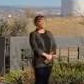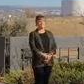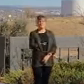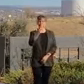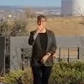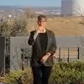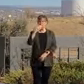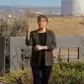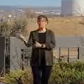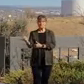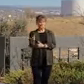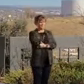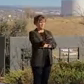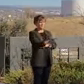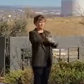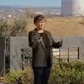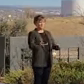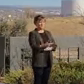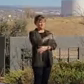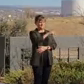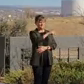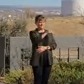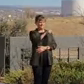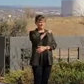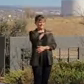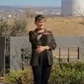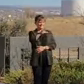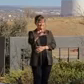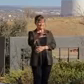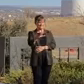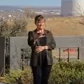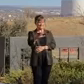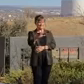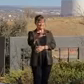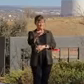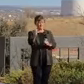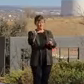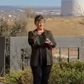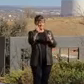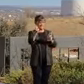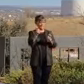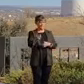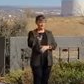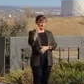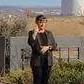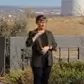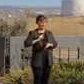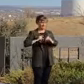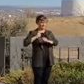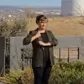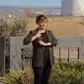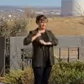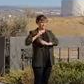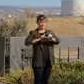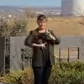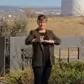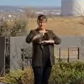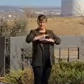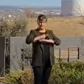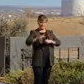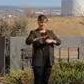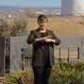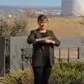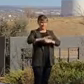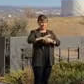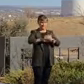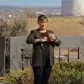Good morning, everyone. Welcome to Pikes Peak Community College's Observance of Veterans Day. On behalf of the entire college